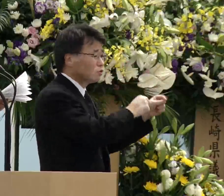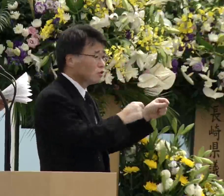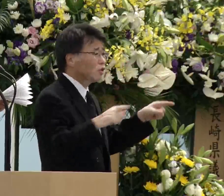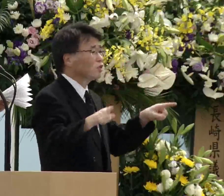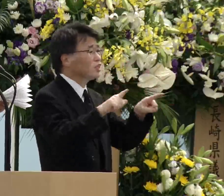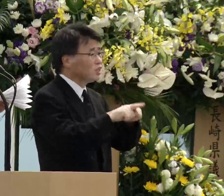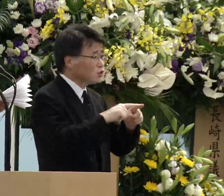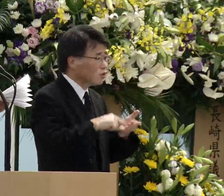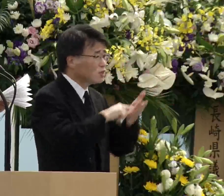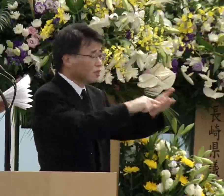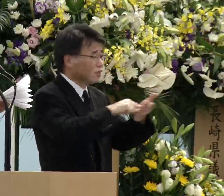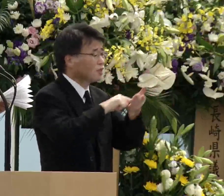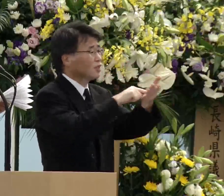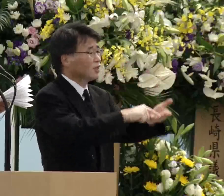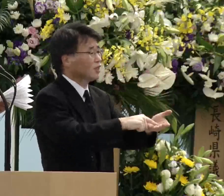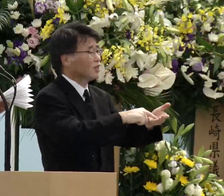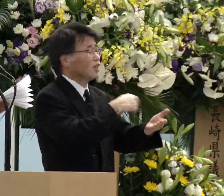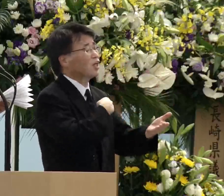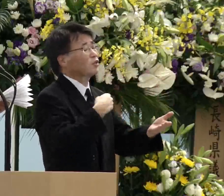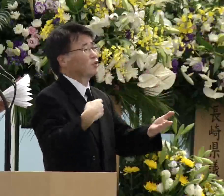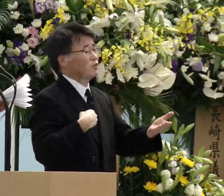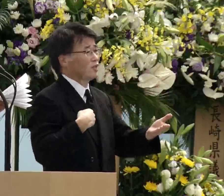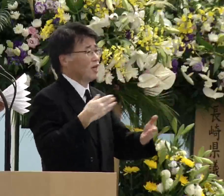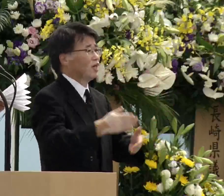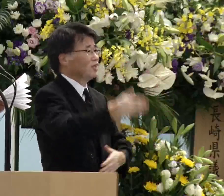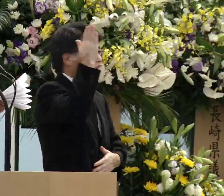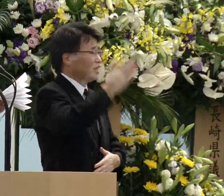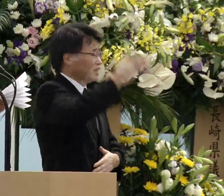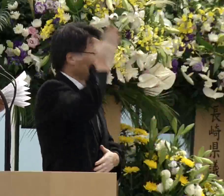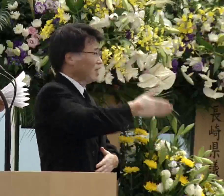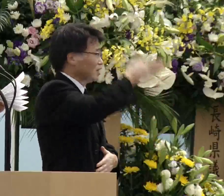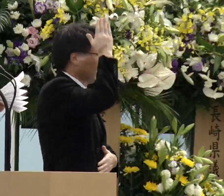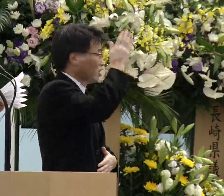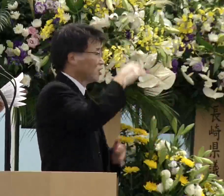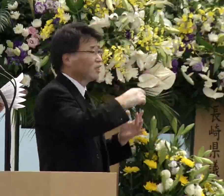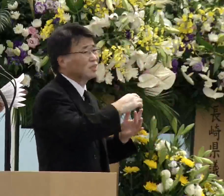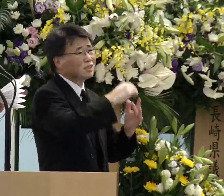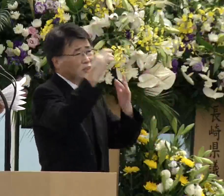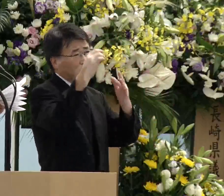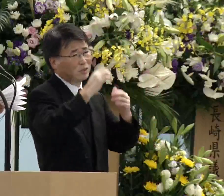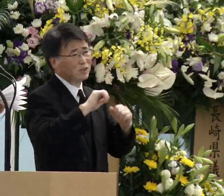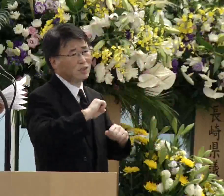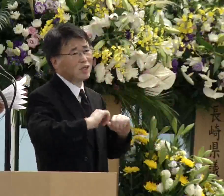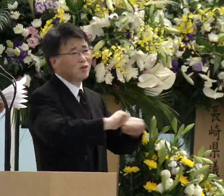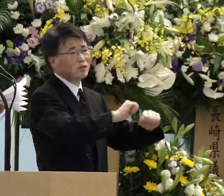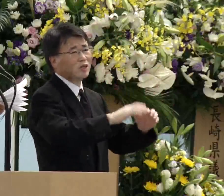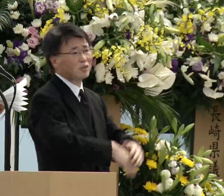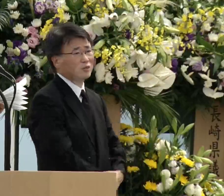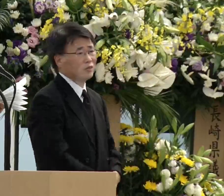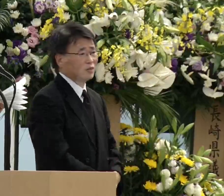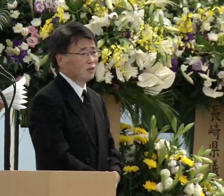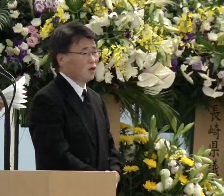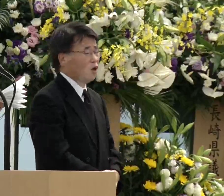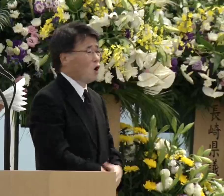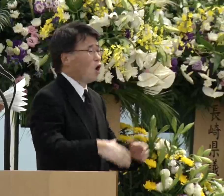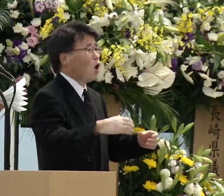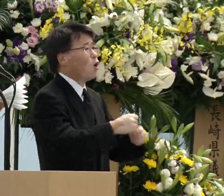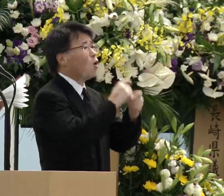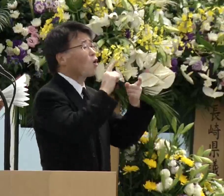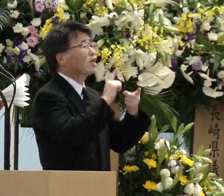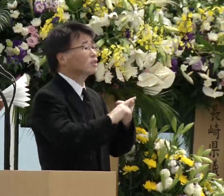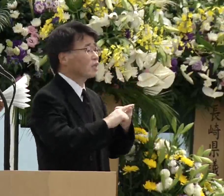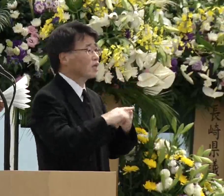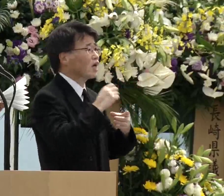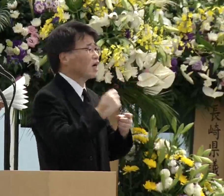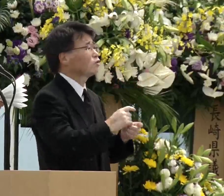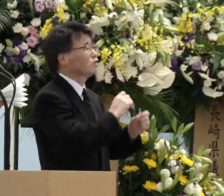100 co-sponsor states for the first time and was adopted with an overwhelming majority. Working